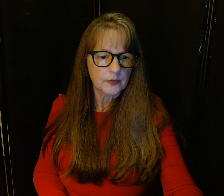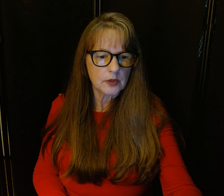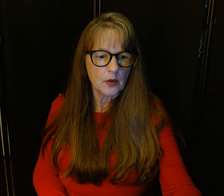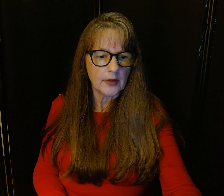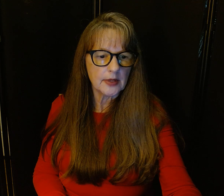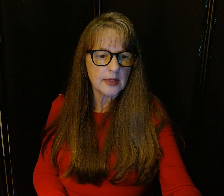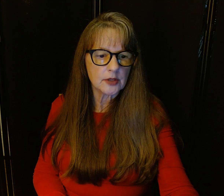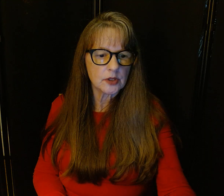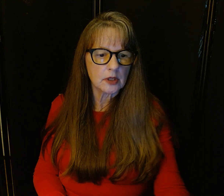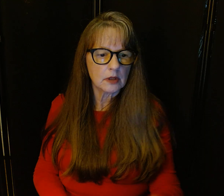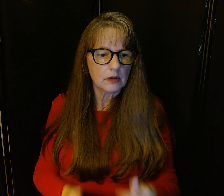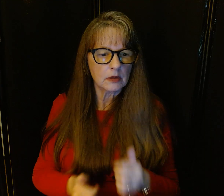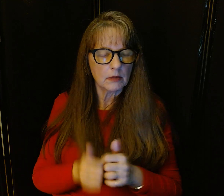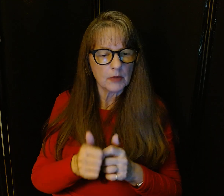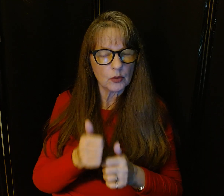So I think that's the most